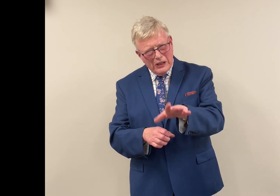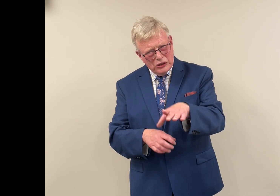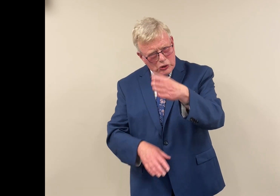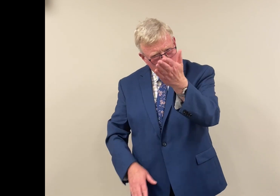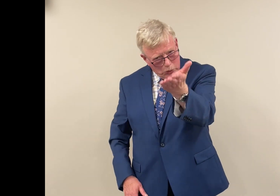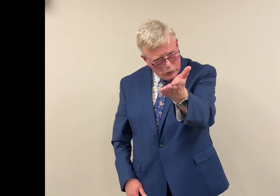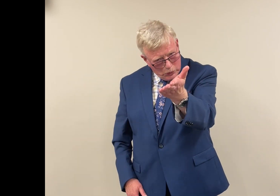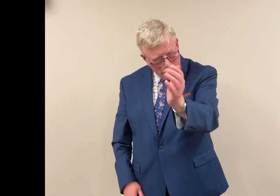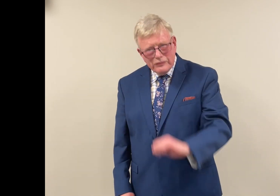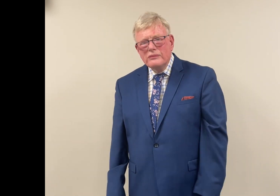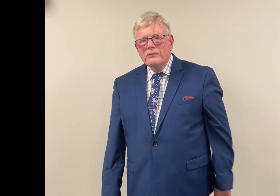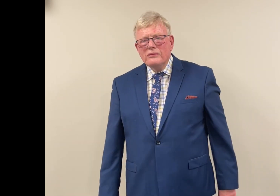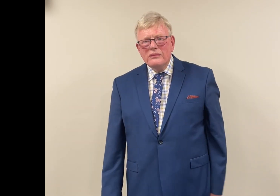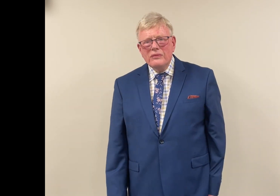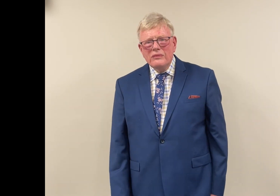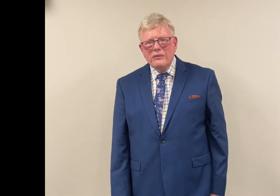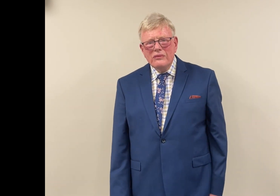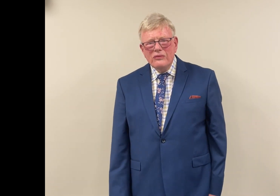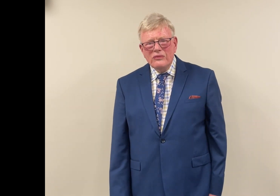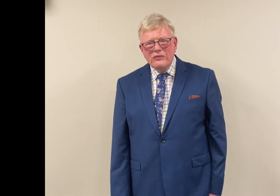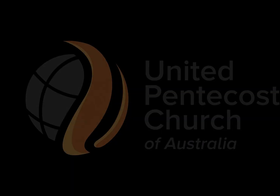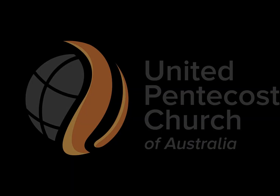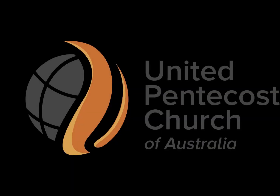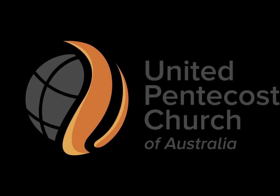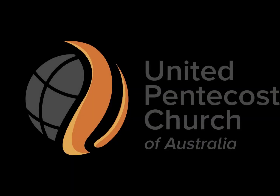The greatest of these is love. God bless you.